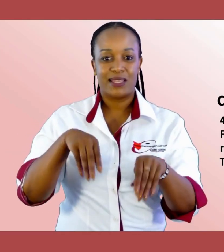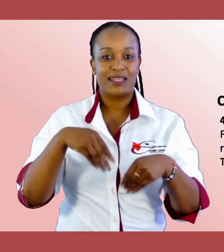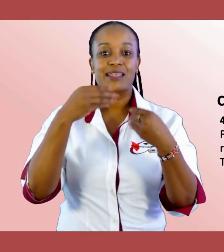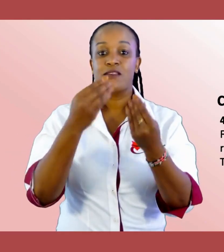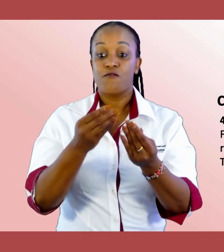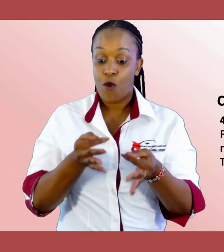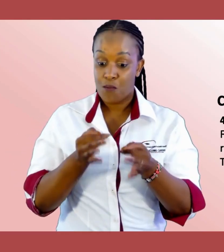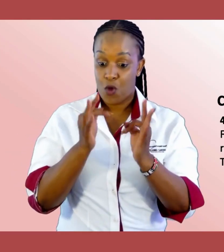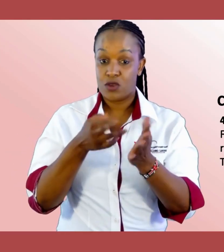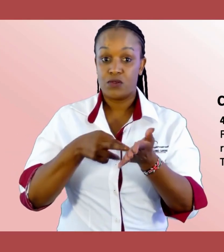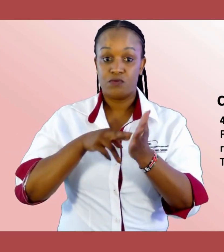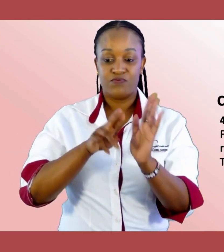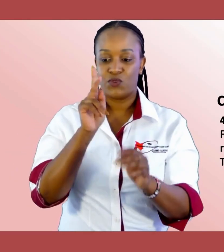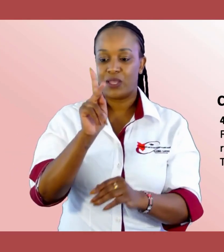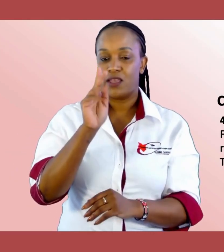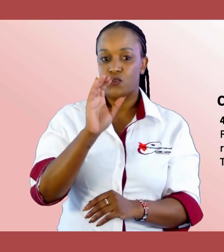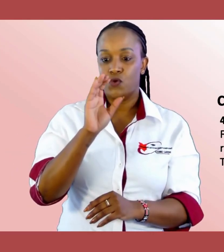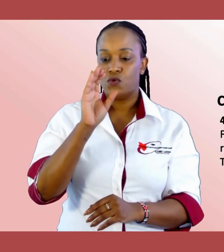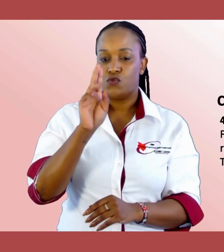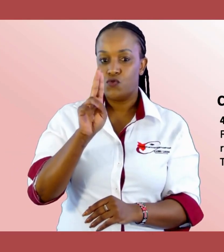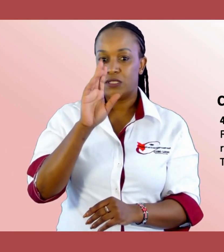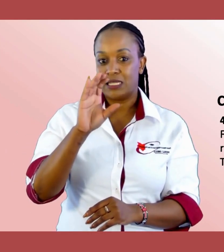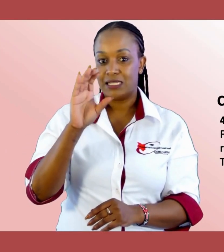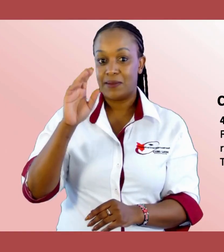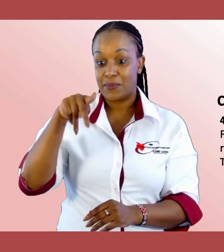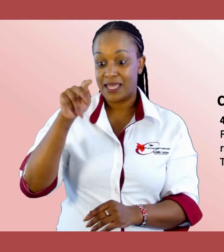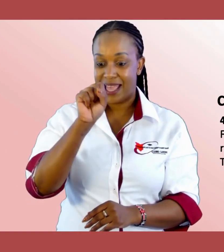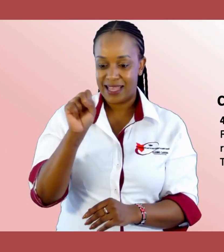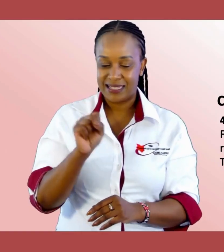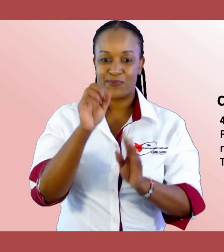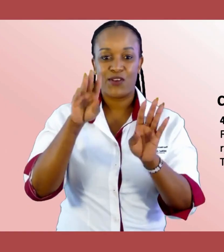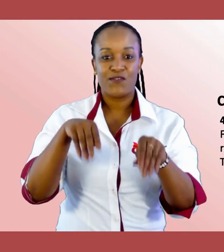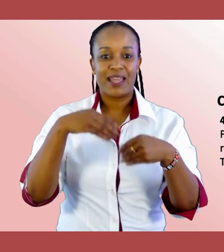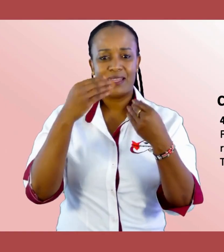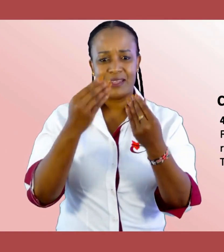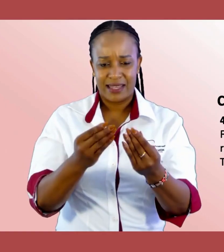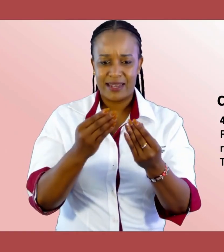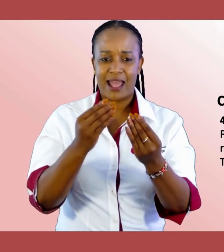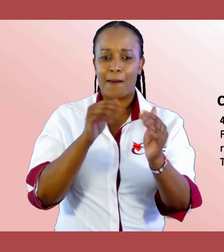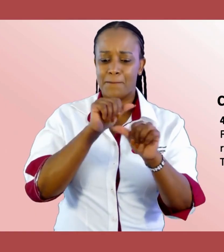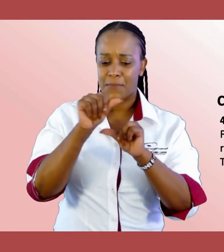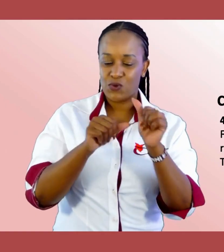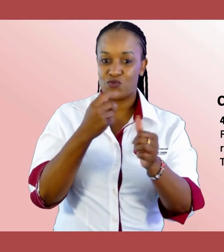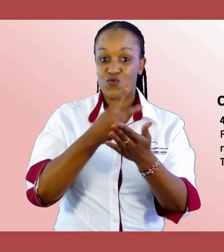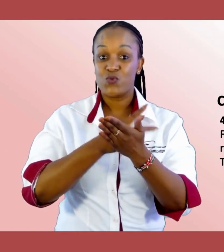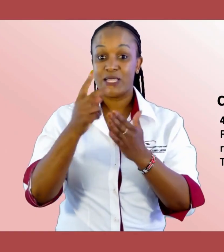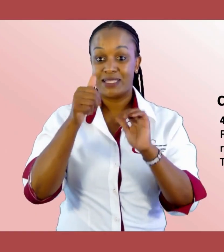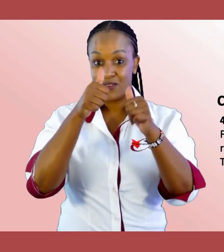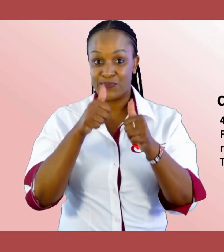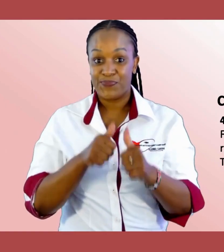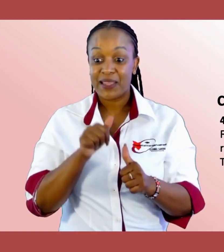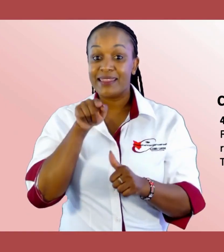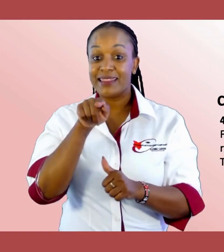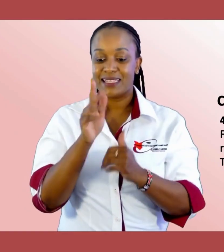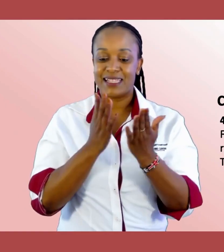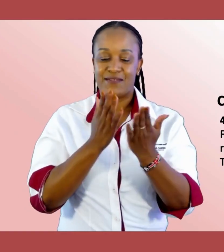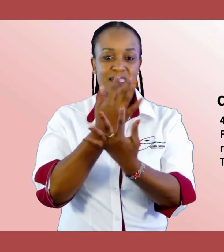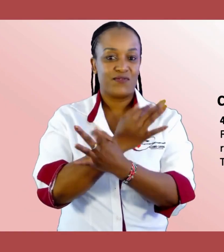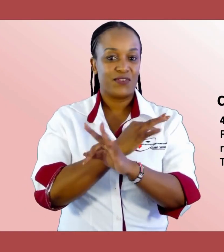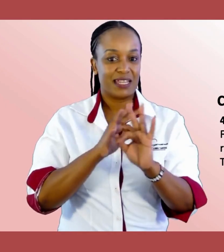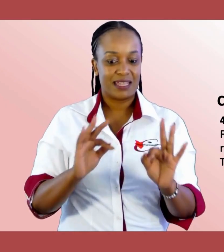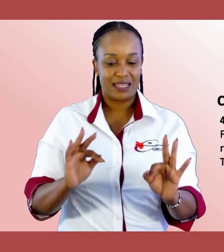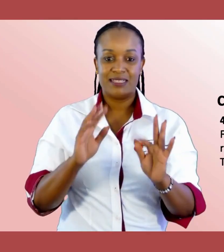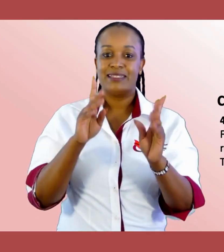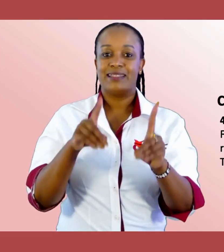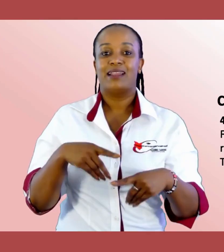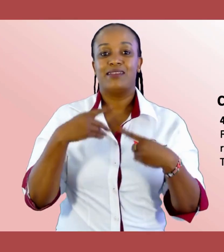formal request to Kuccps providing at least 2 weeks' notice. The service is free